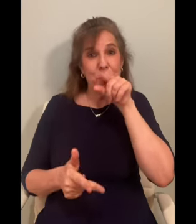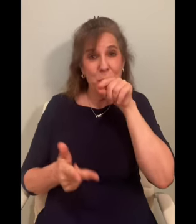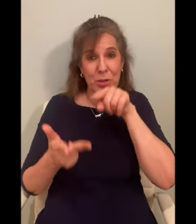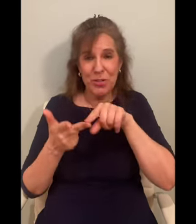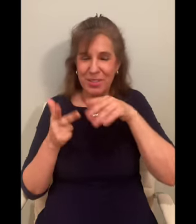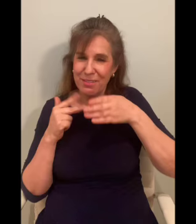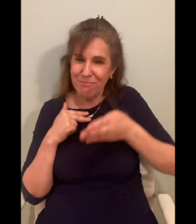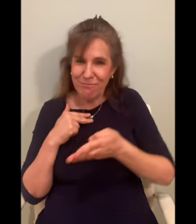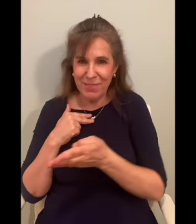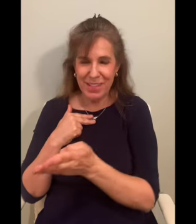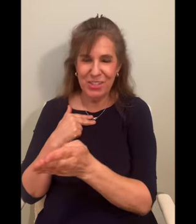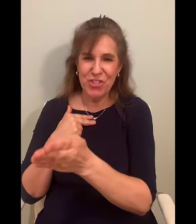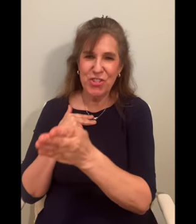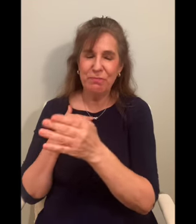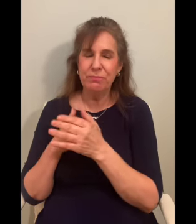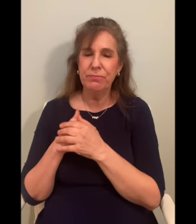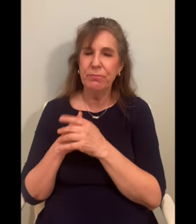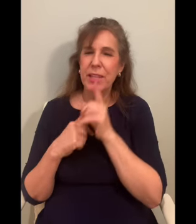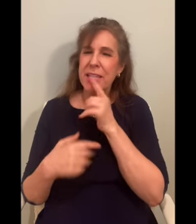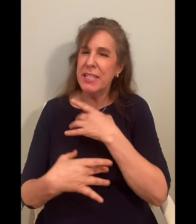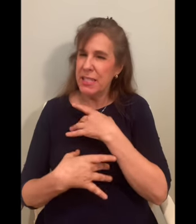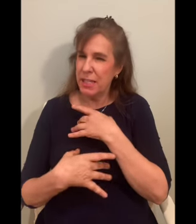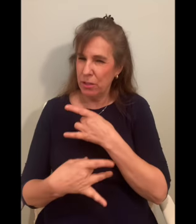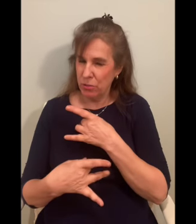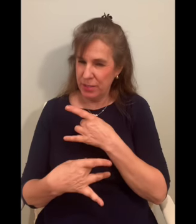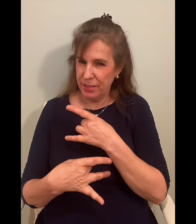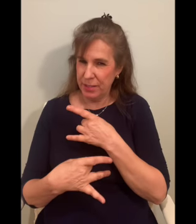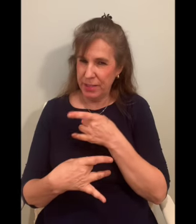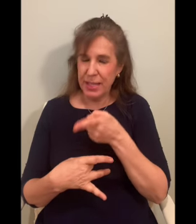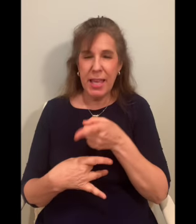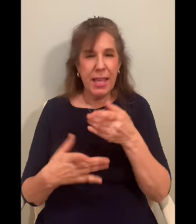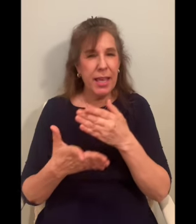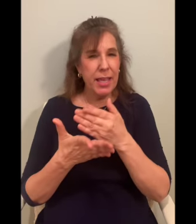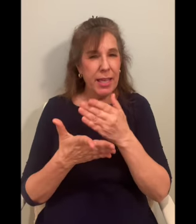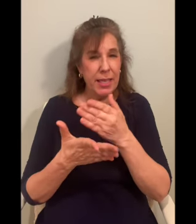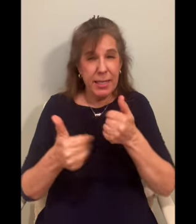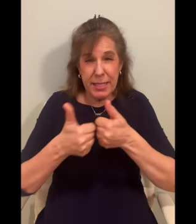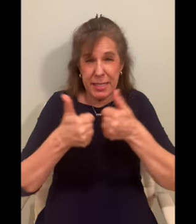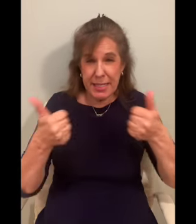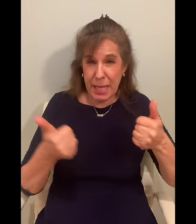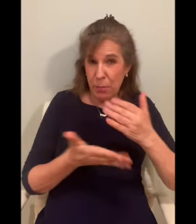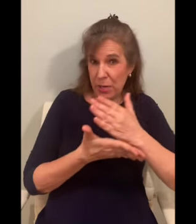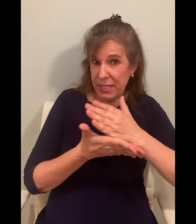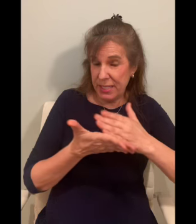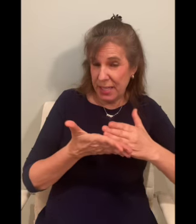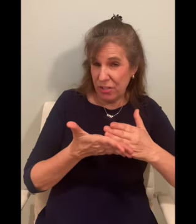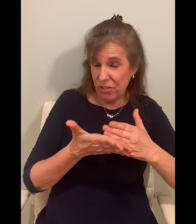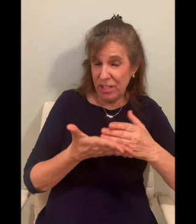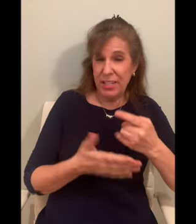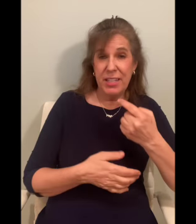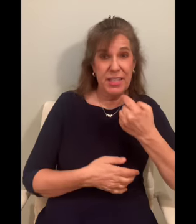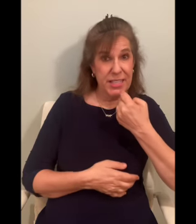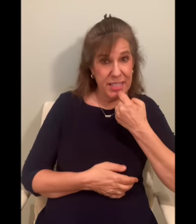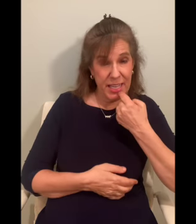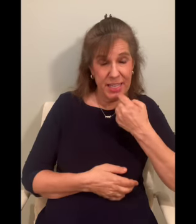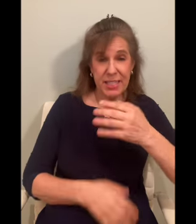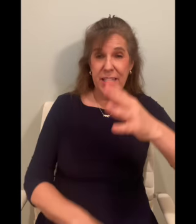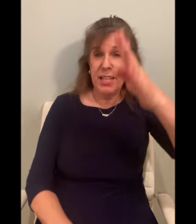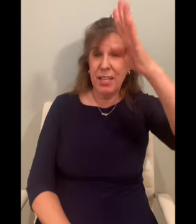also says, in a separate verse, it says, Vaiva, and He also created, like it says already, fish and birds, and then it said